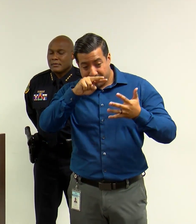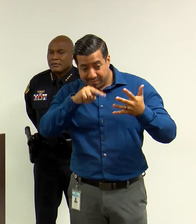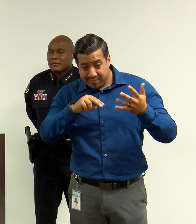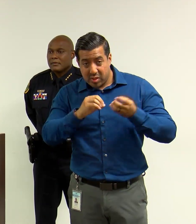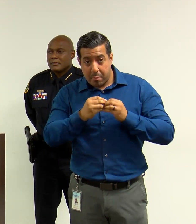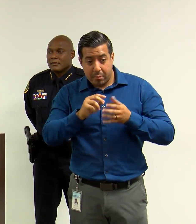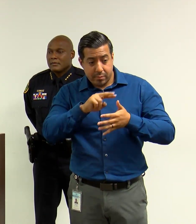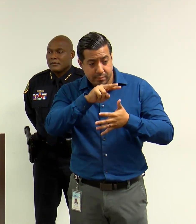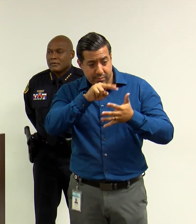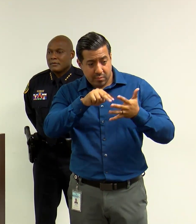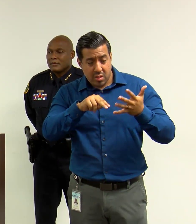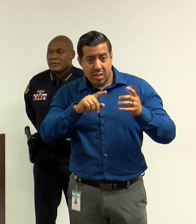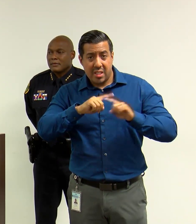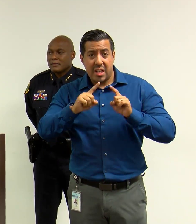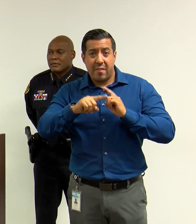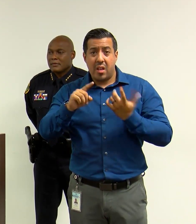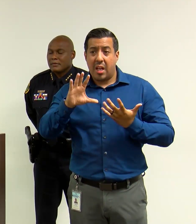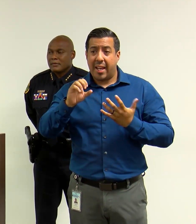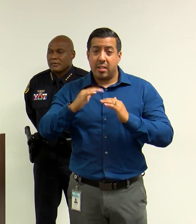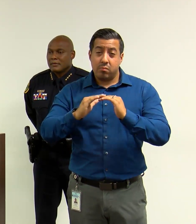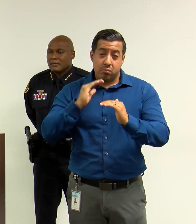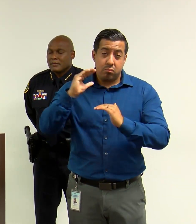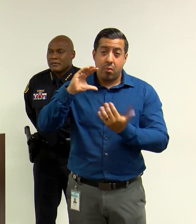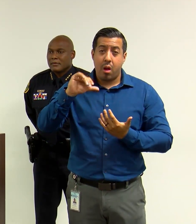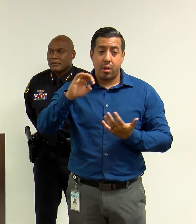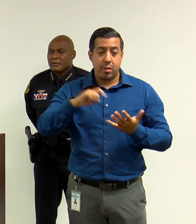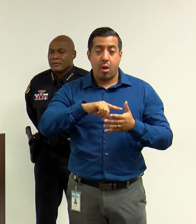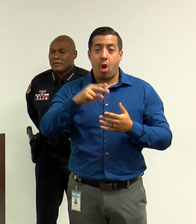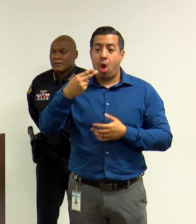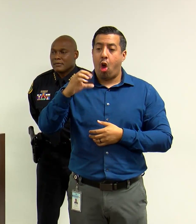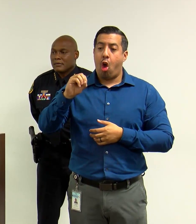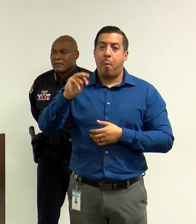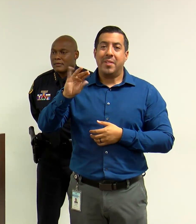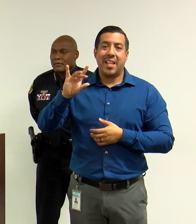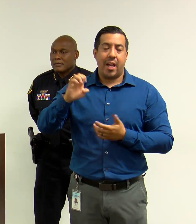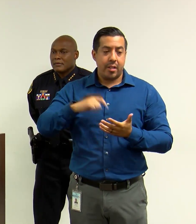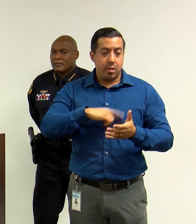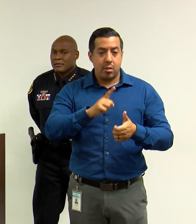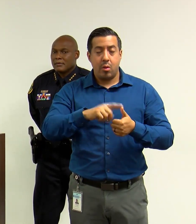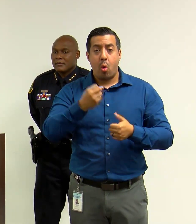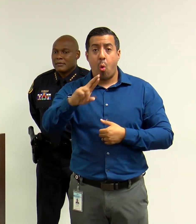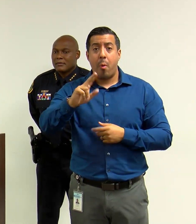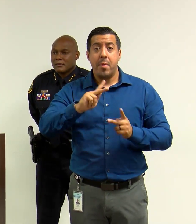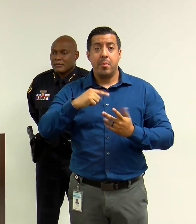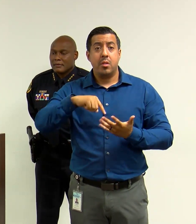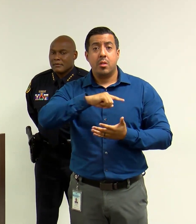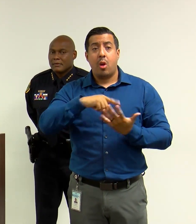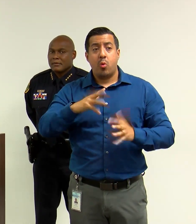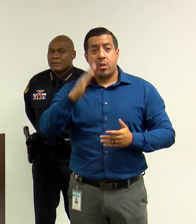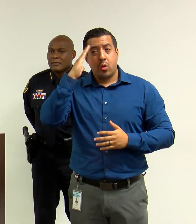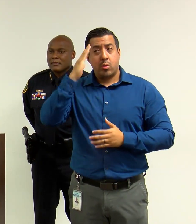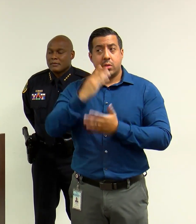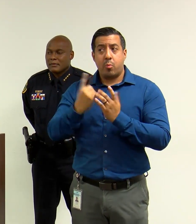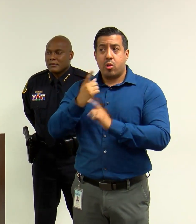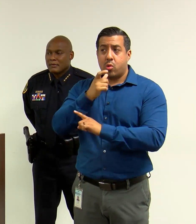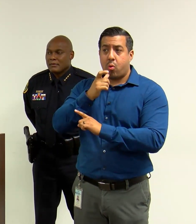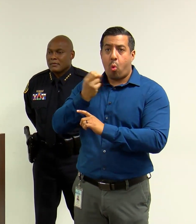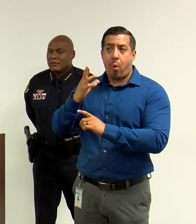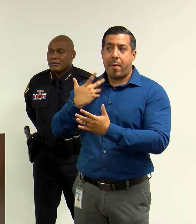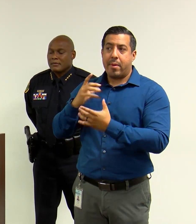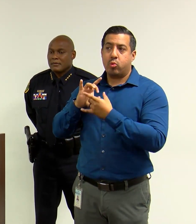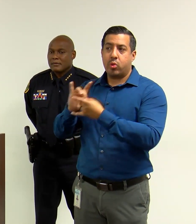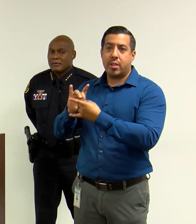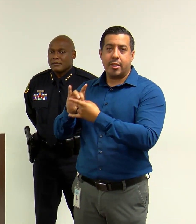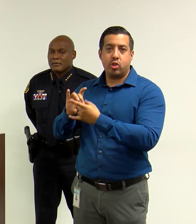significant number of cases, especially on these homicides, or when people are either knowing somebody or there's a relationship of